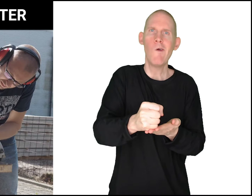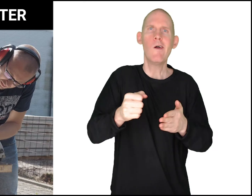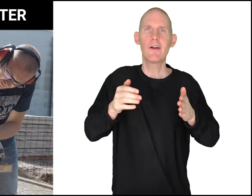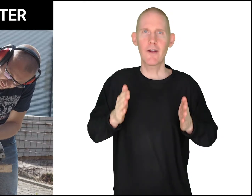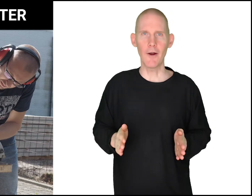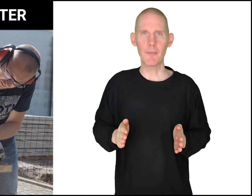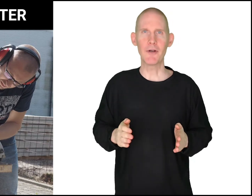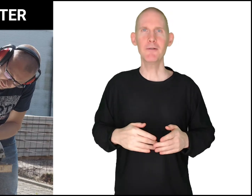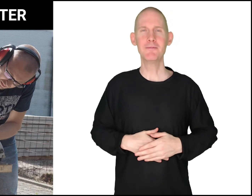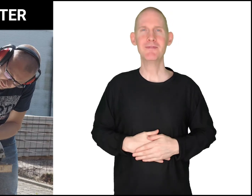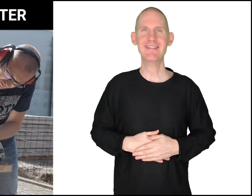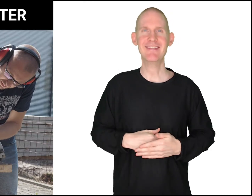Carpenter.